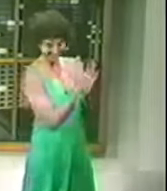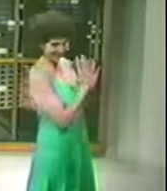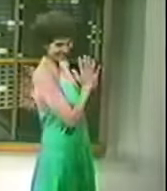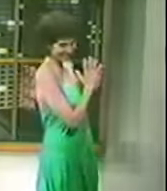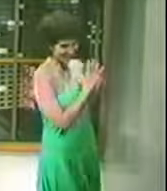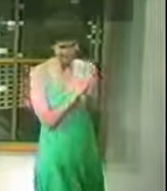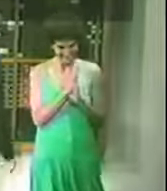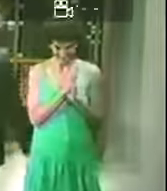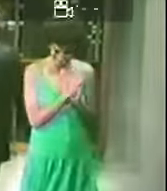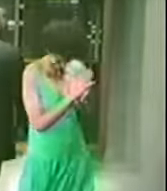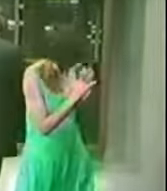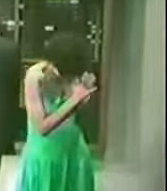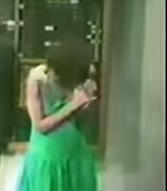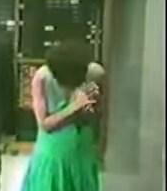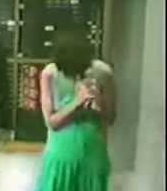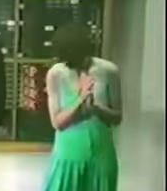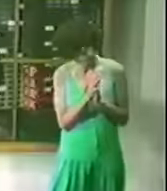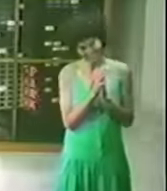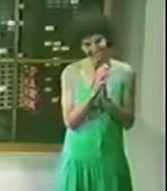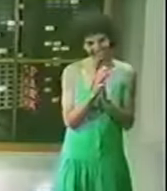Just checking. I see those hands, baby.